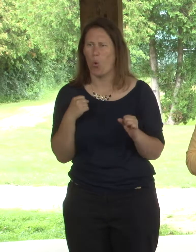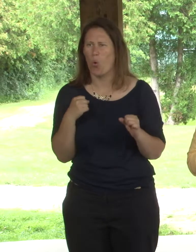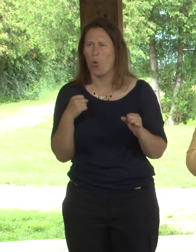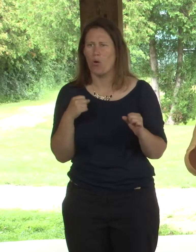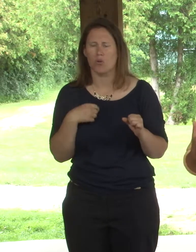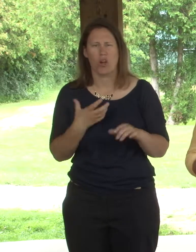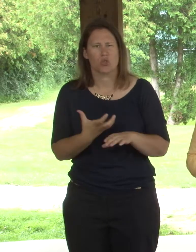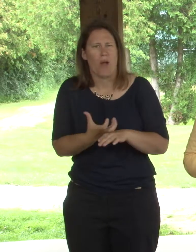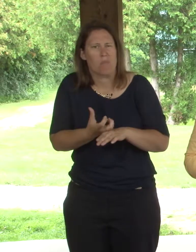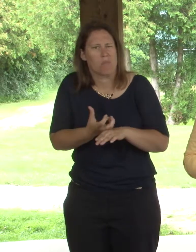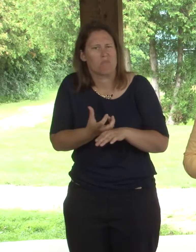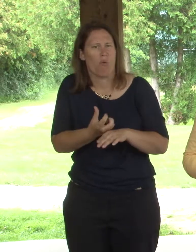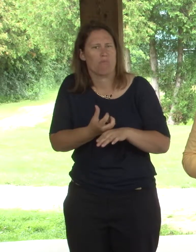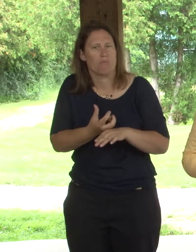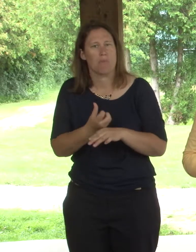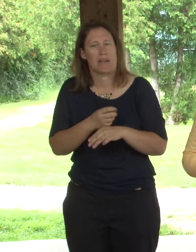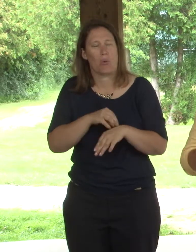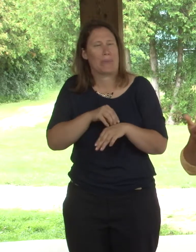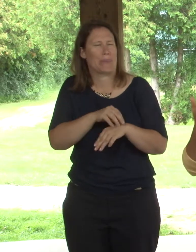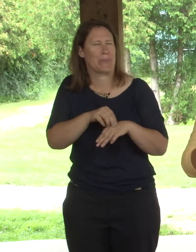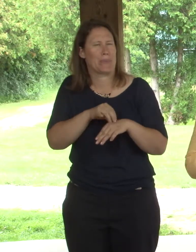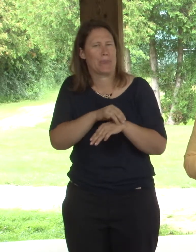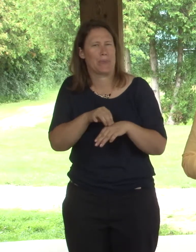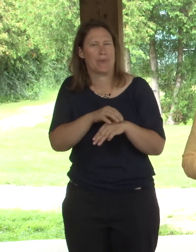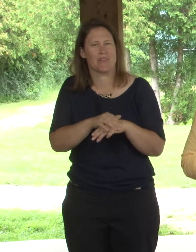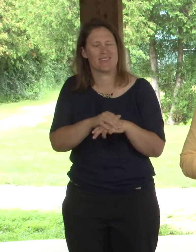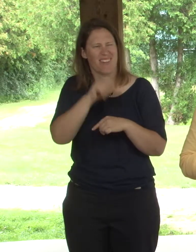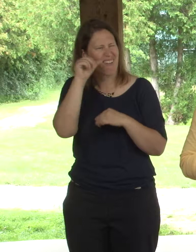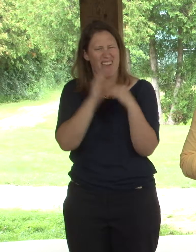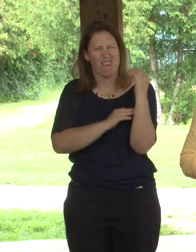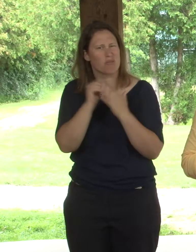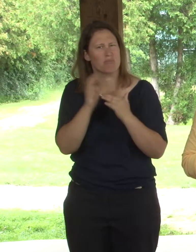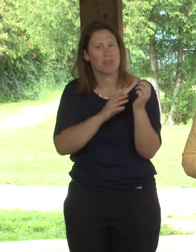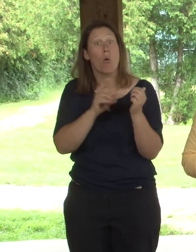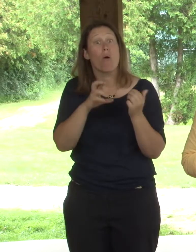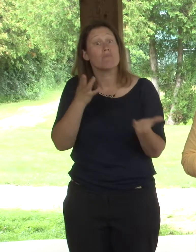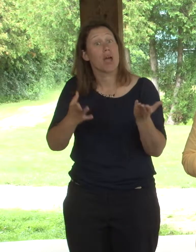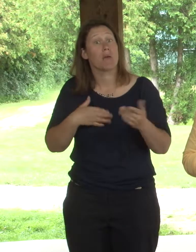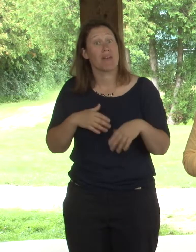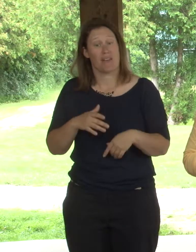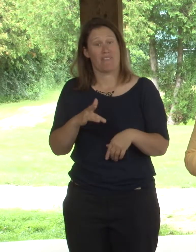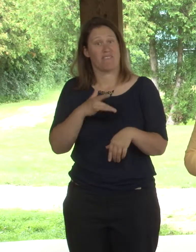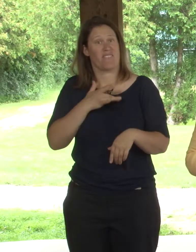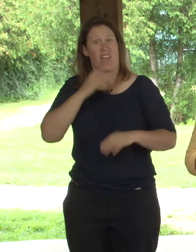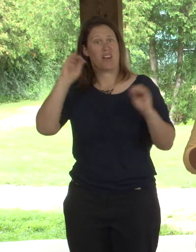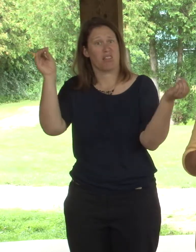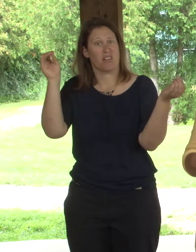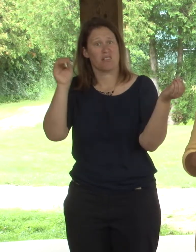tingling, and that discomfort, decrease in sensation. A lot of times people will